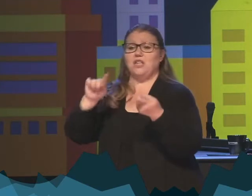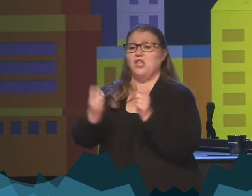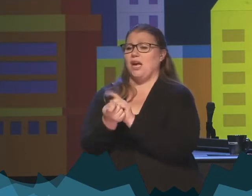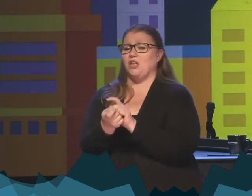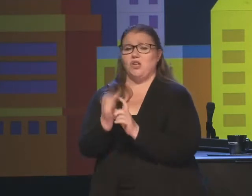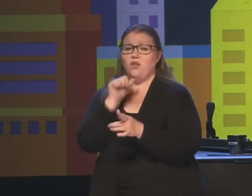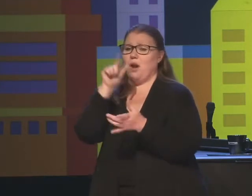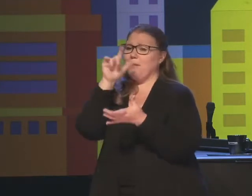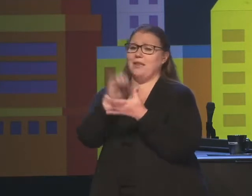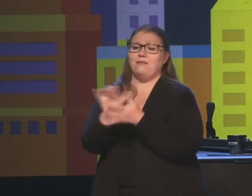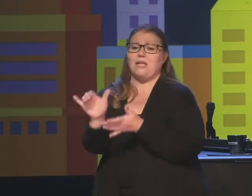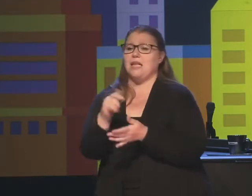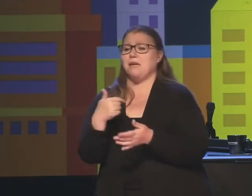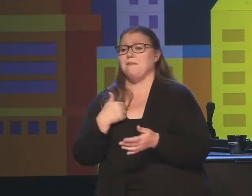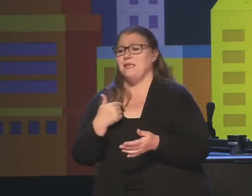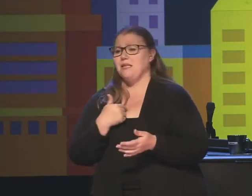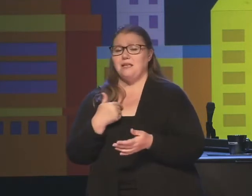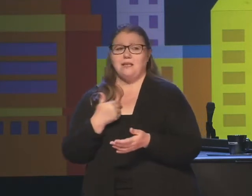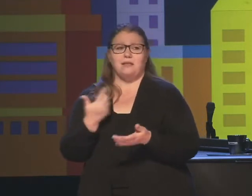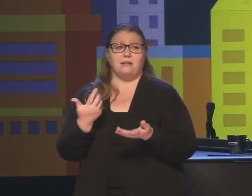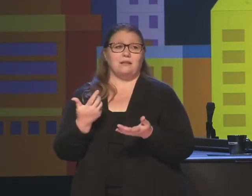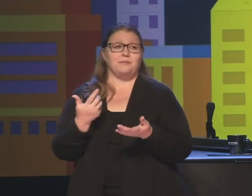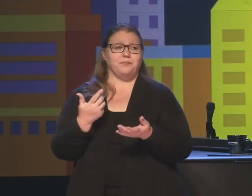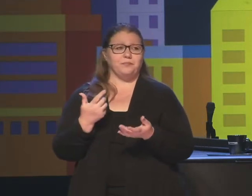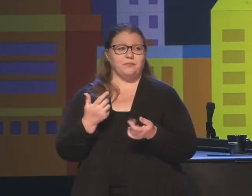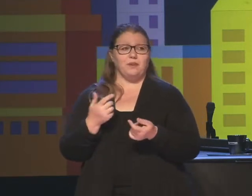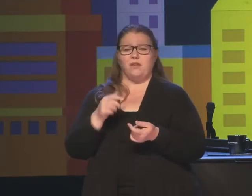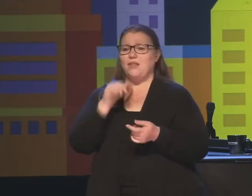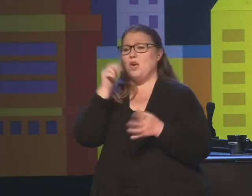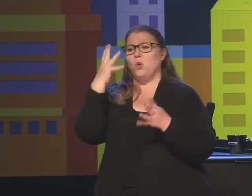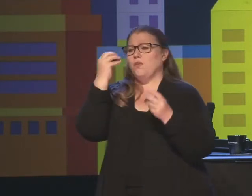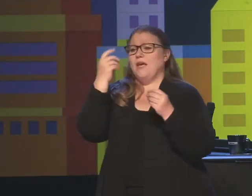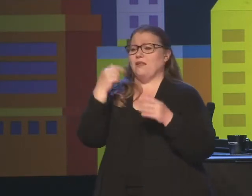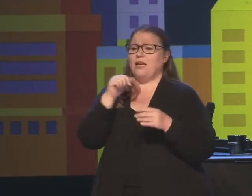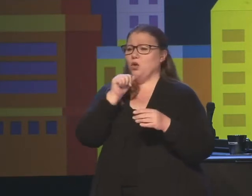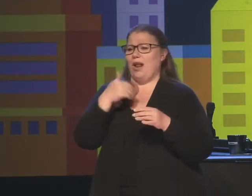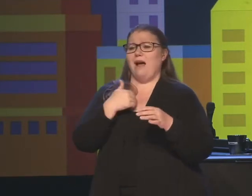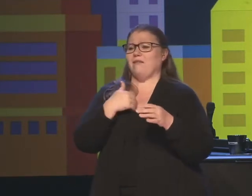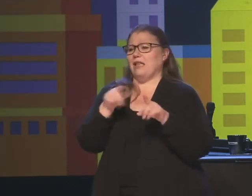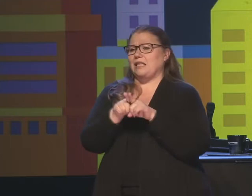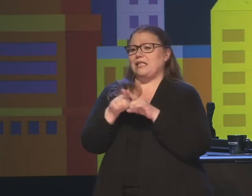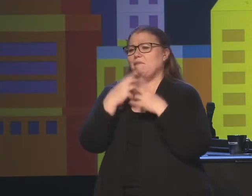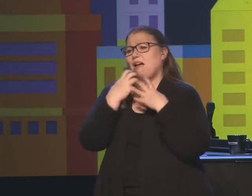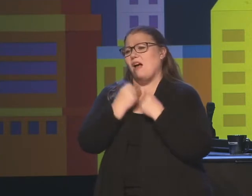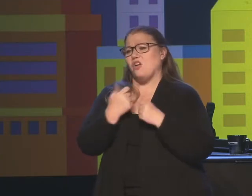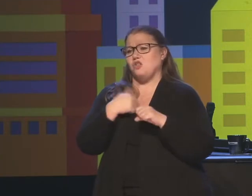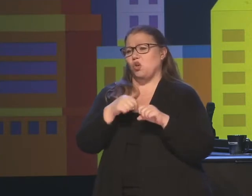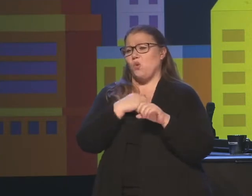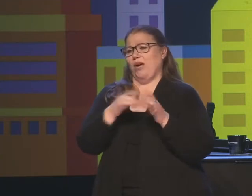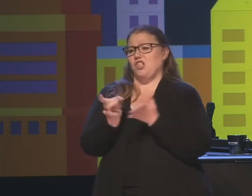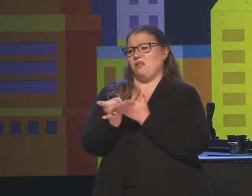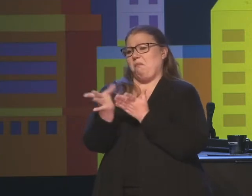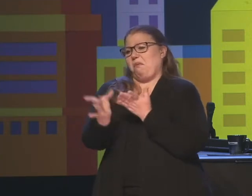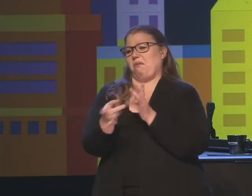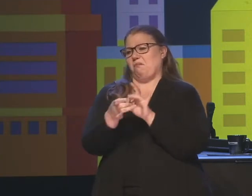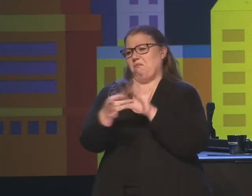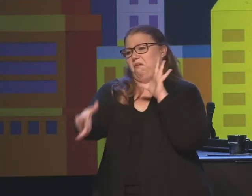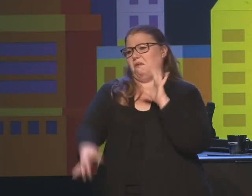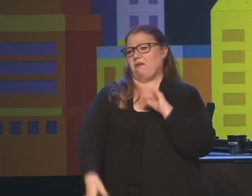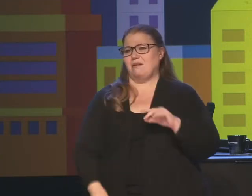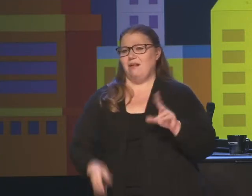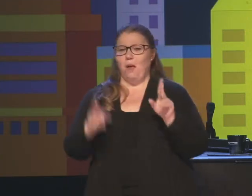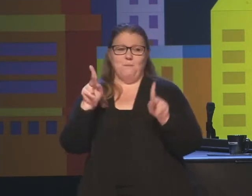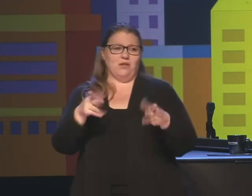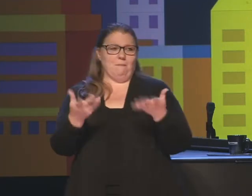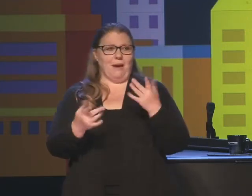aren't believing like me, right? They don't think and they don't hold the same values I do, so we just kind of dismiss them. Person might show up,